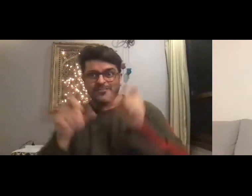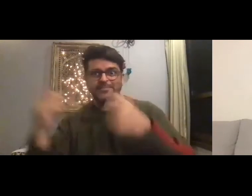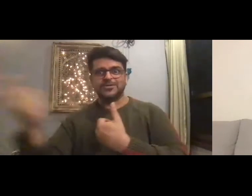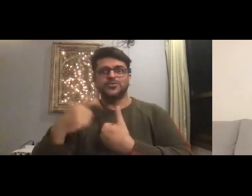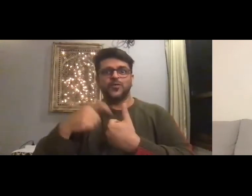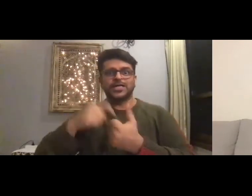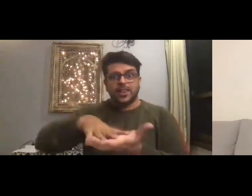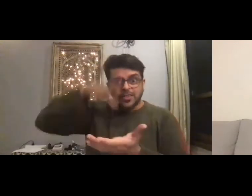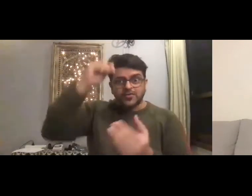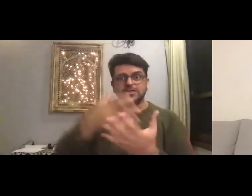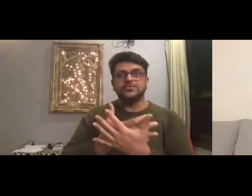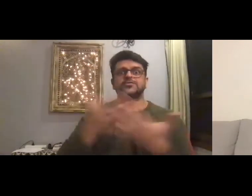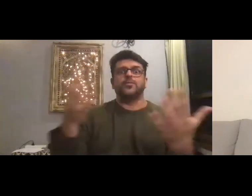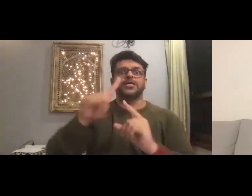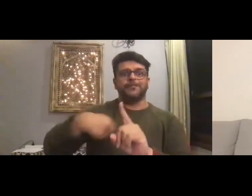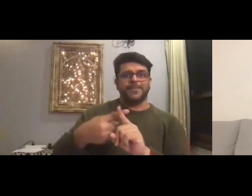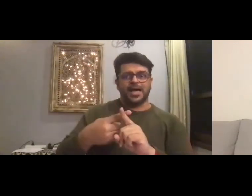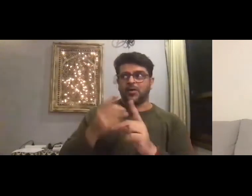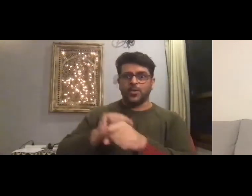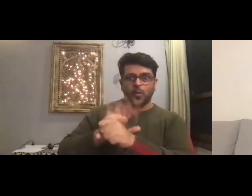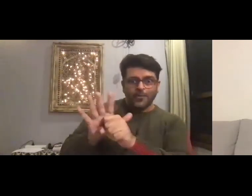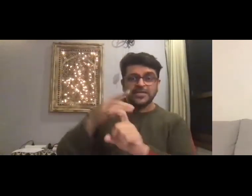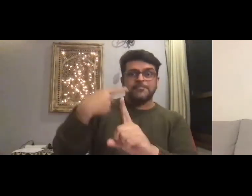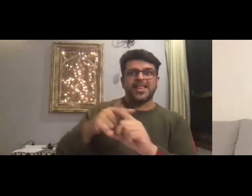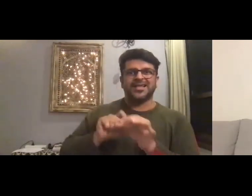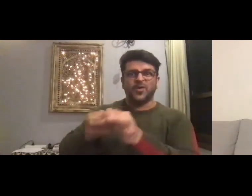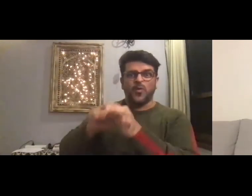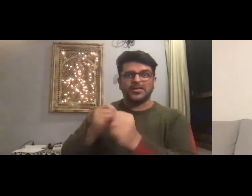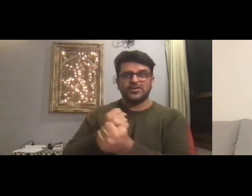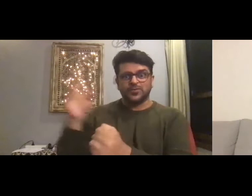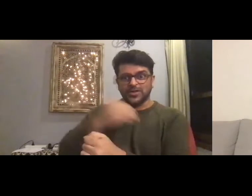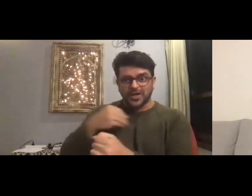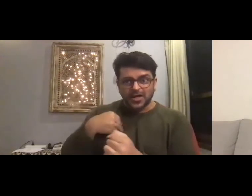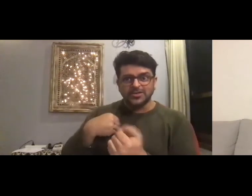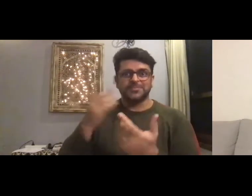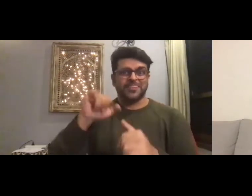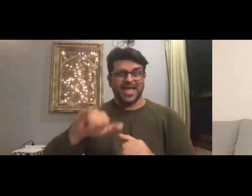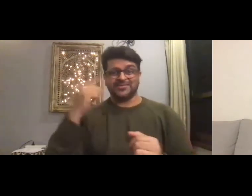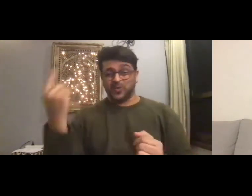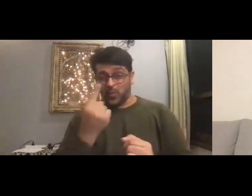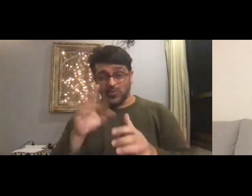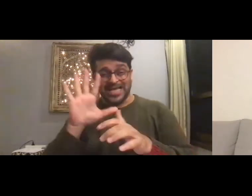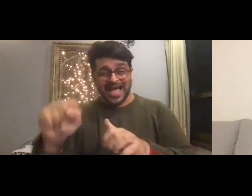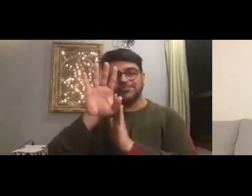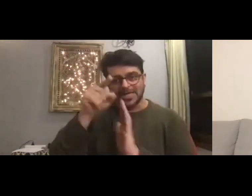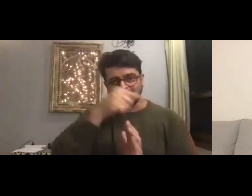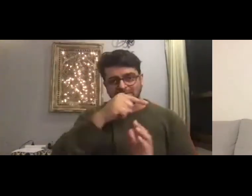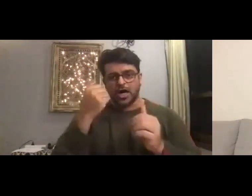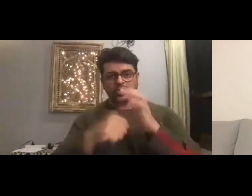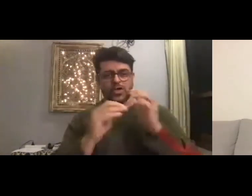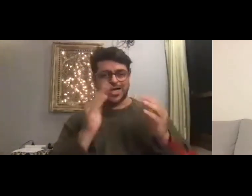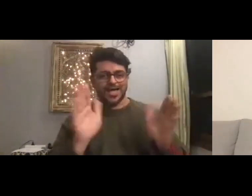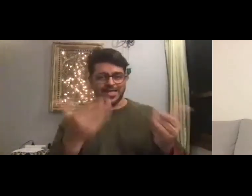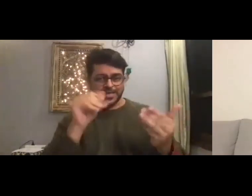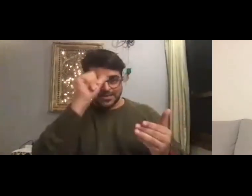500, 600, 700 people joining in every time and learning so much about the COVID pandemic and also asking so many questions to the doctors. So luckily,